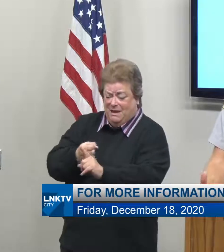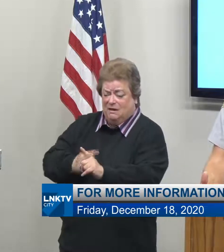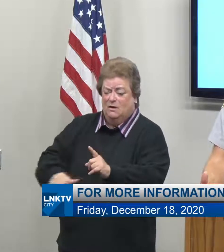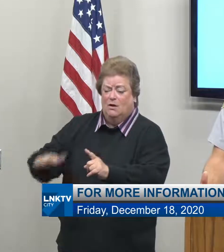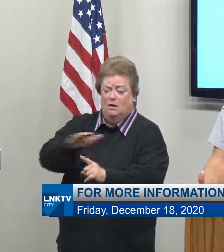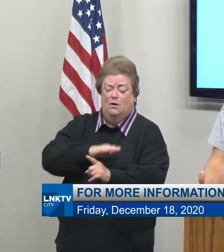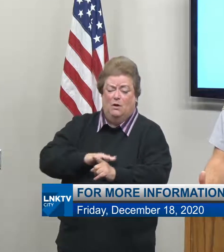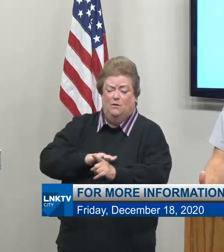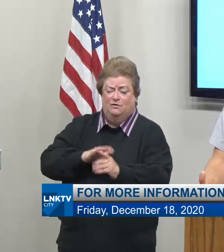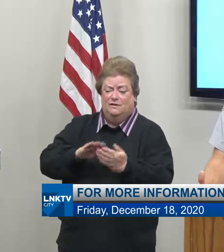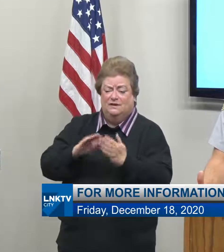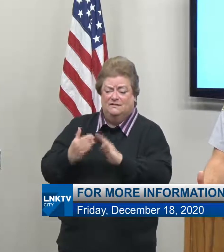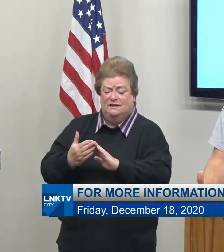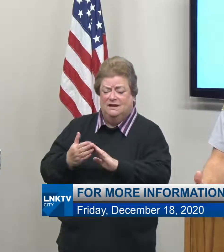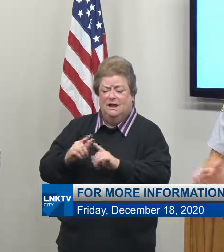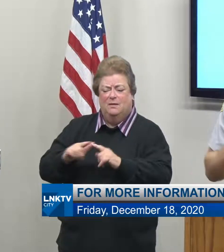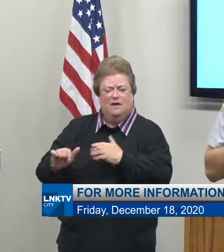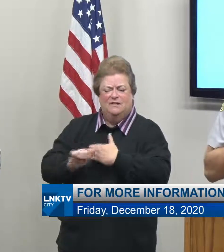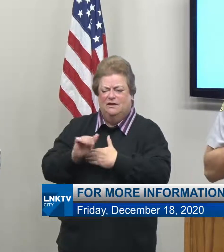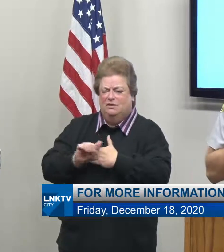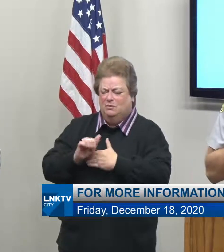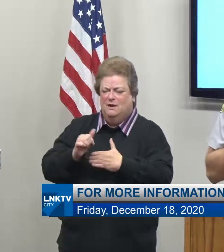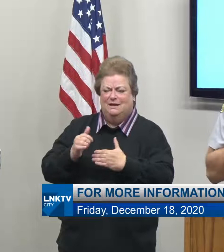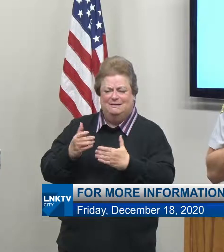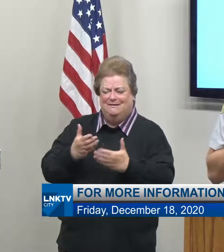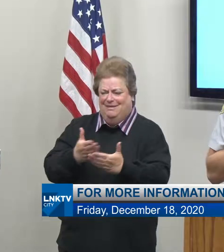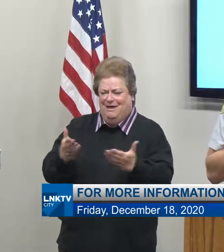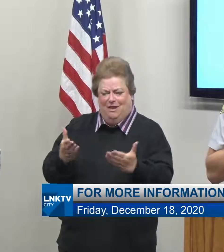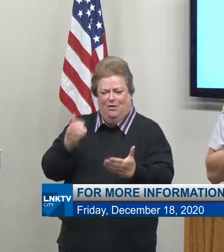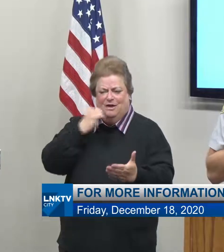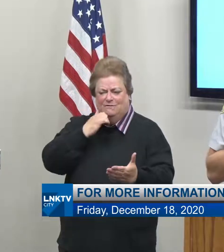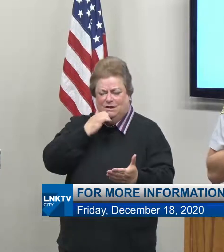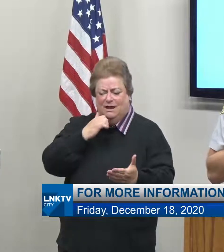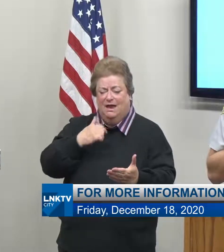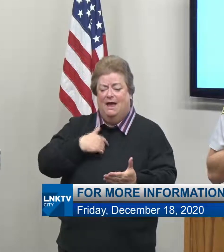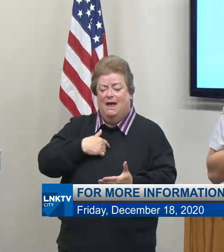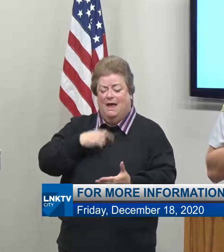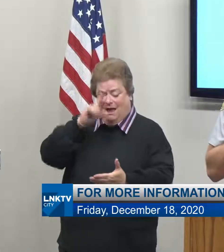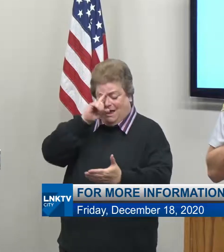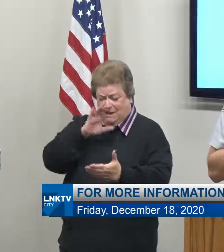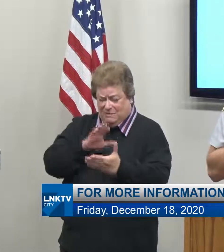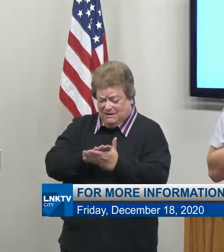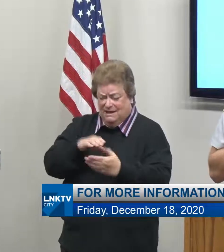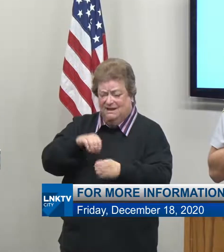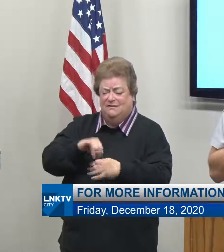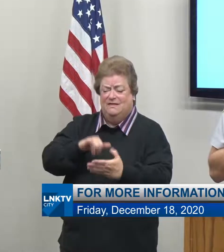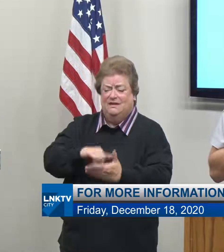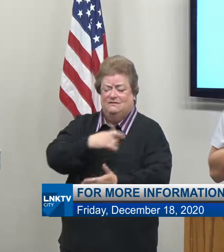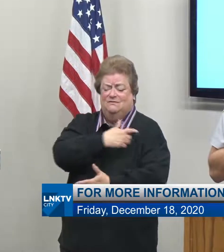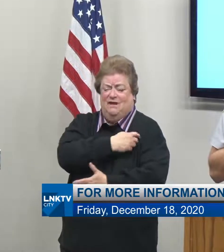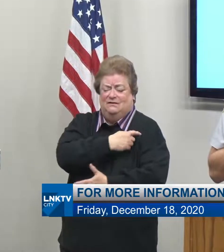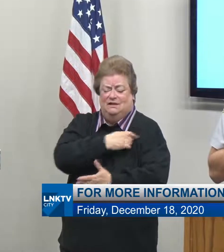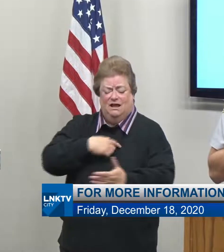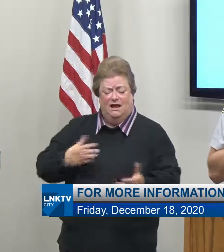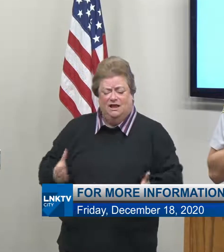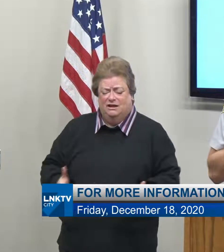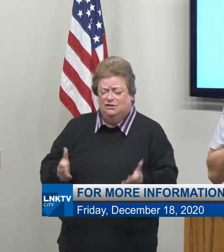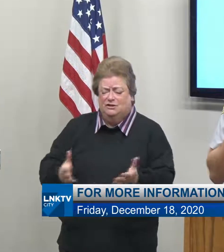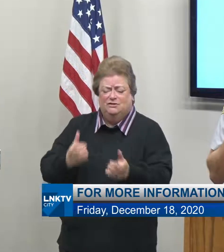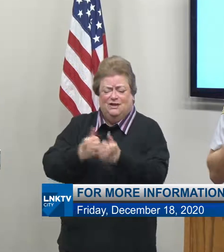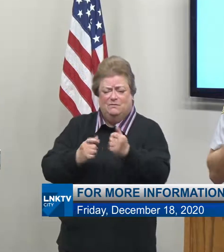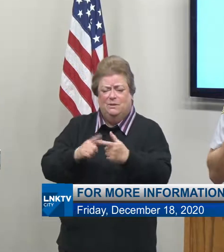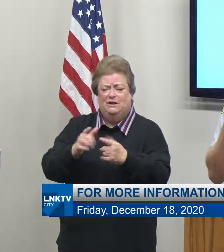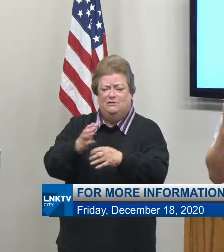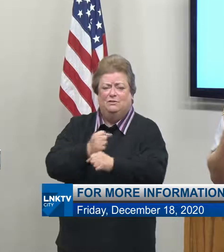organization. But the threat's out there every day. I believe in the vaccine. I would encourage everybody to get vaccinated.